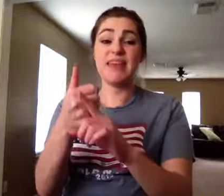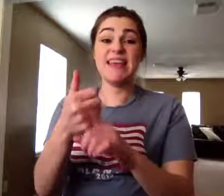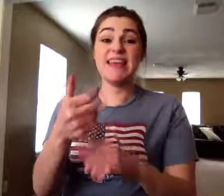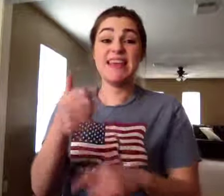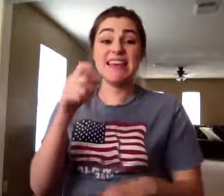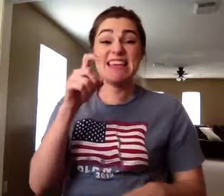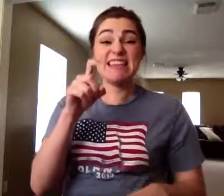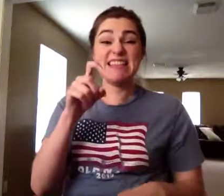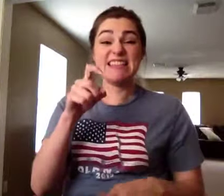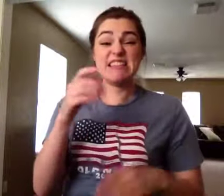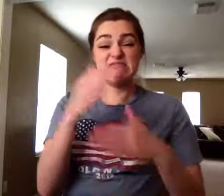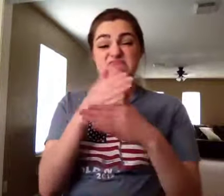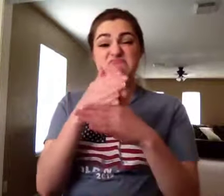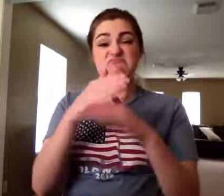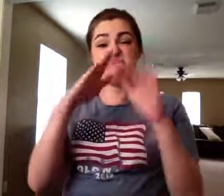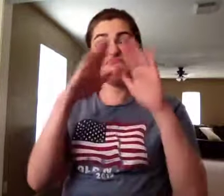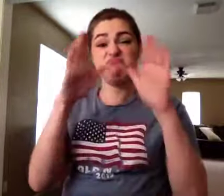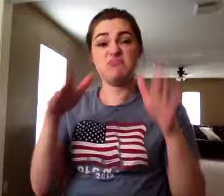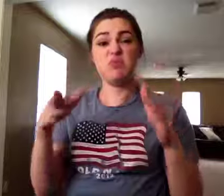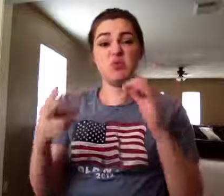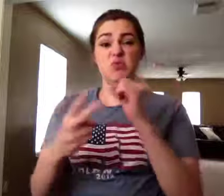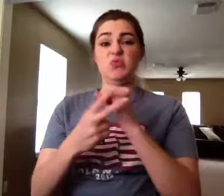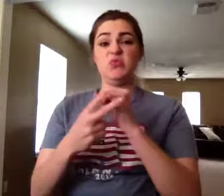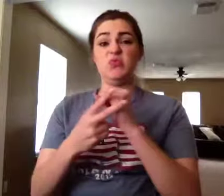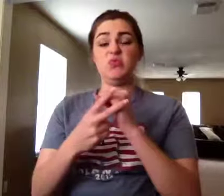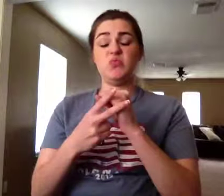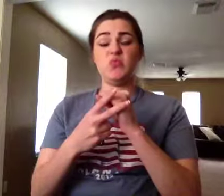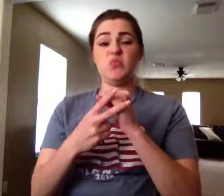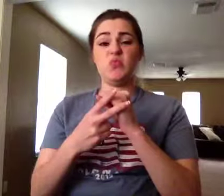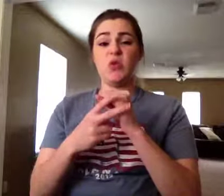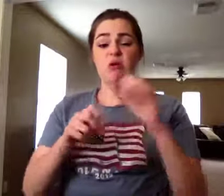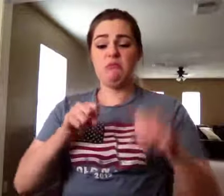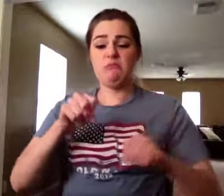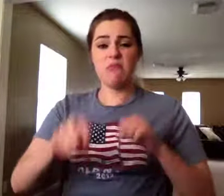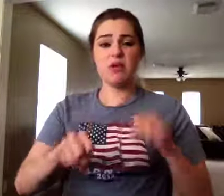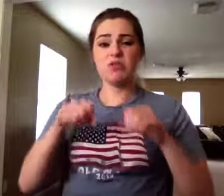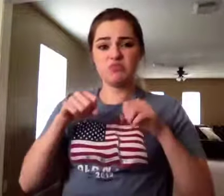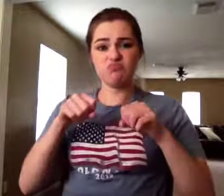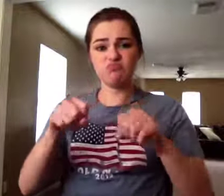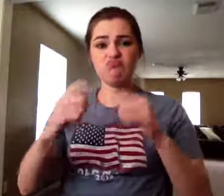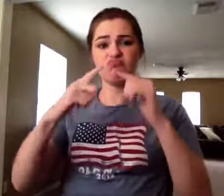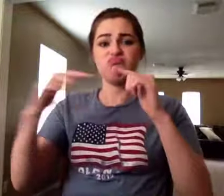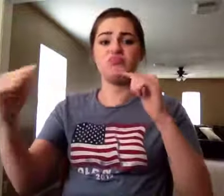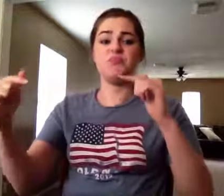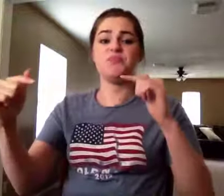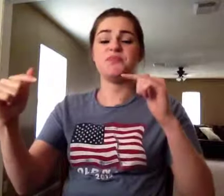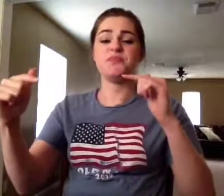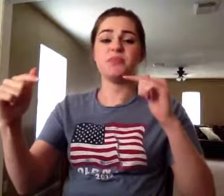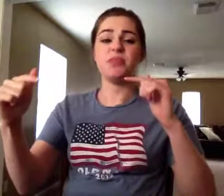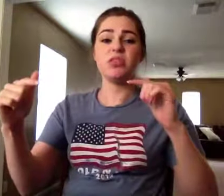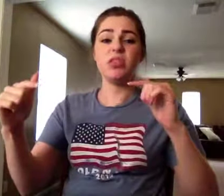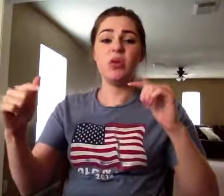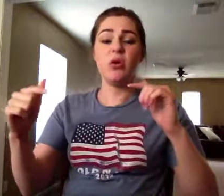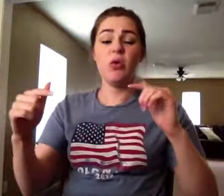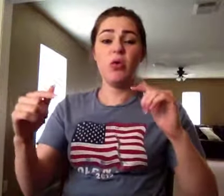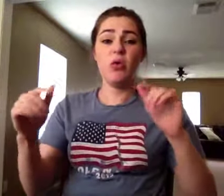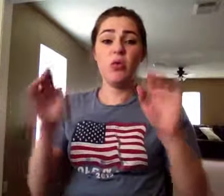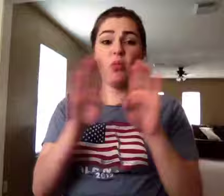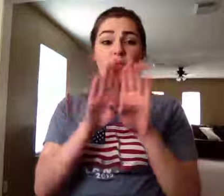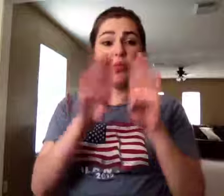boxes. Let's say each wall will be 10 feet long and 8 feet tall. All 4 walls will be